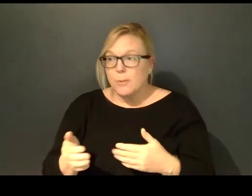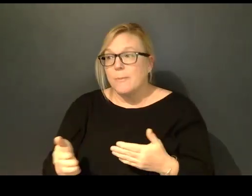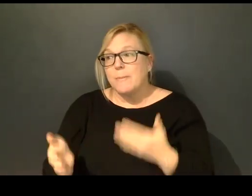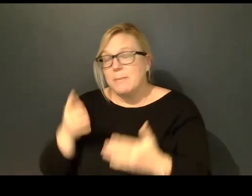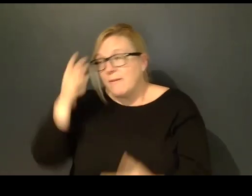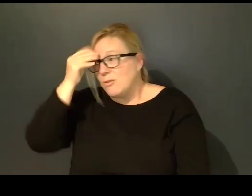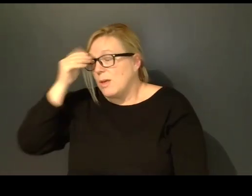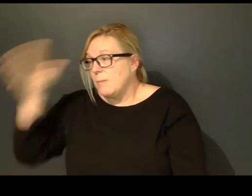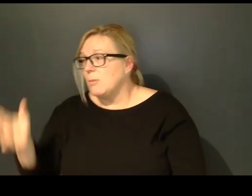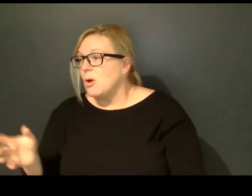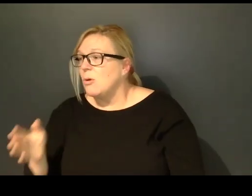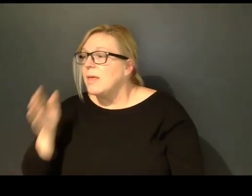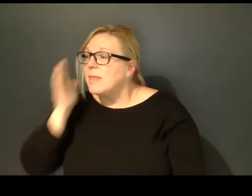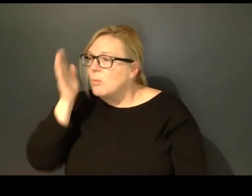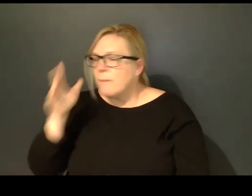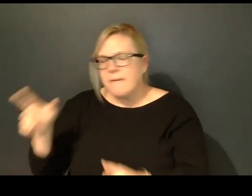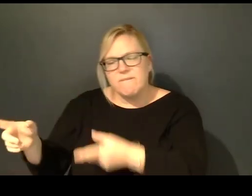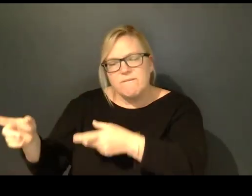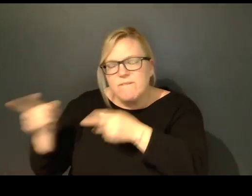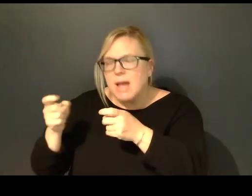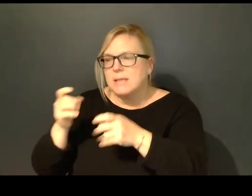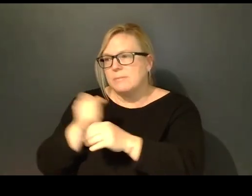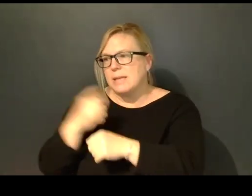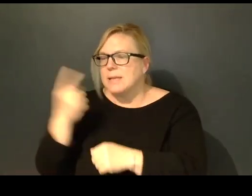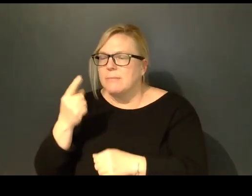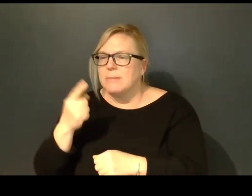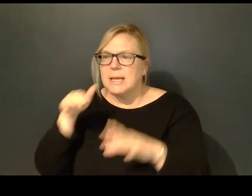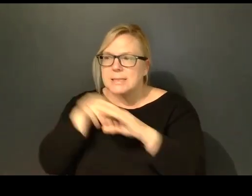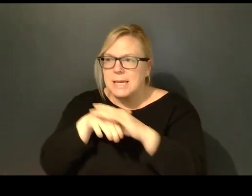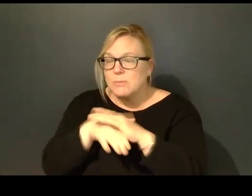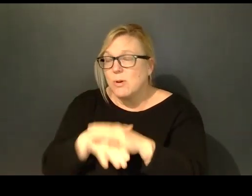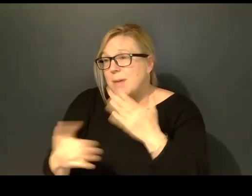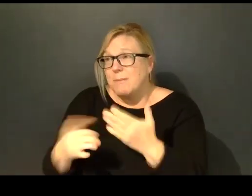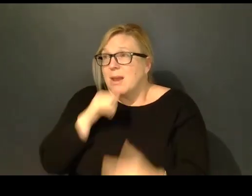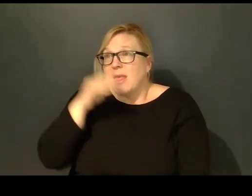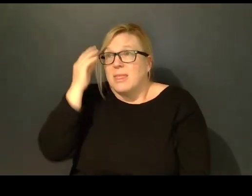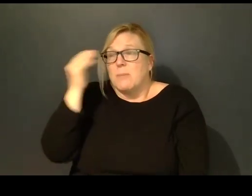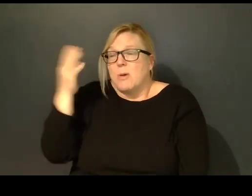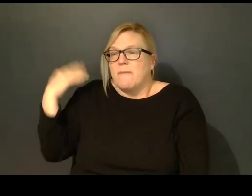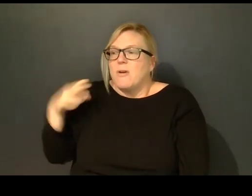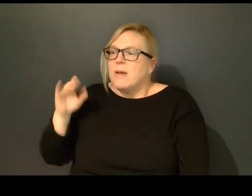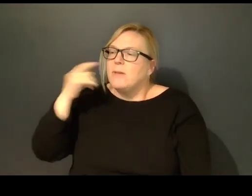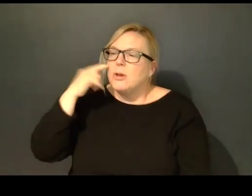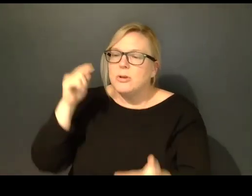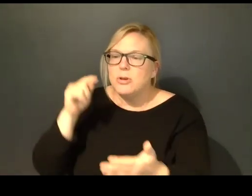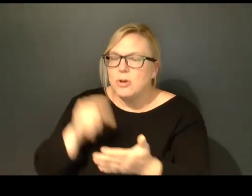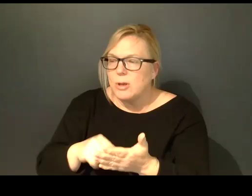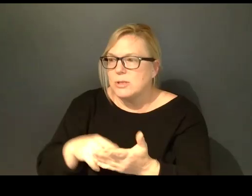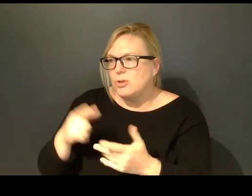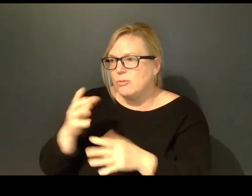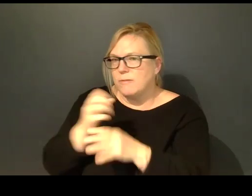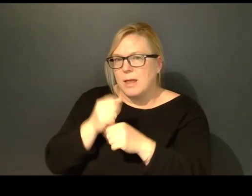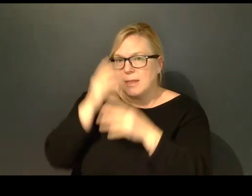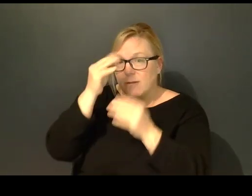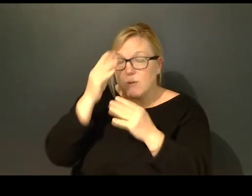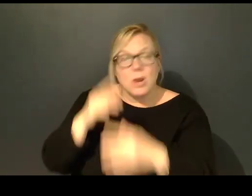make something more accessible. Yeah. They just honestly hadn't considered it before. And if you find yourself getting that kind of information and realizing, I've never thought of